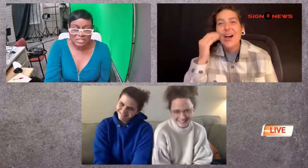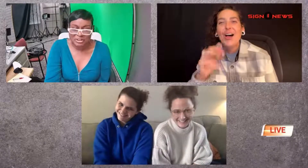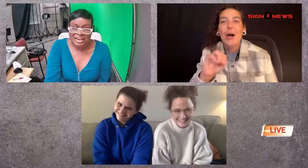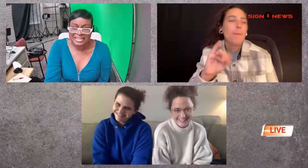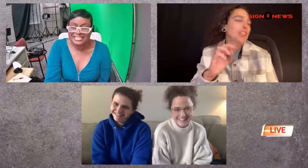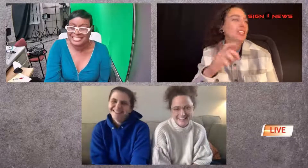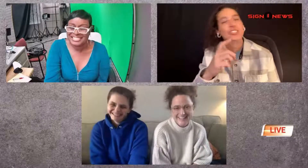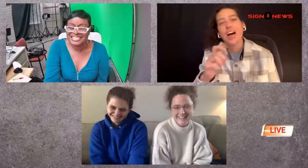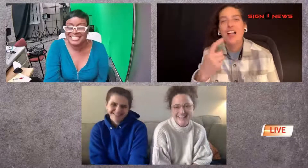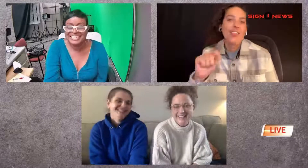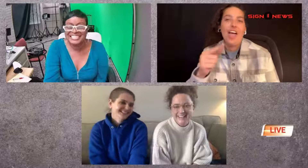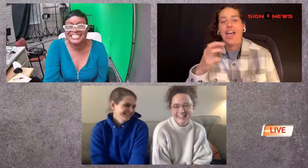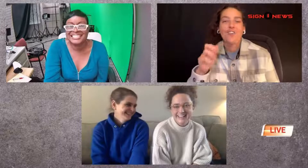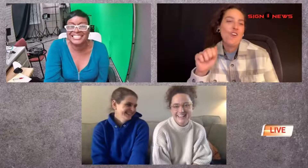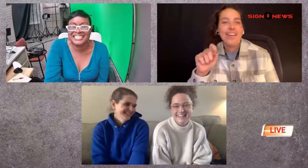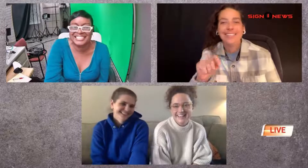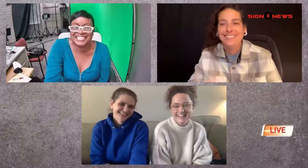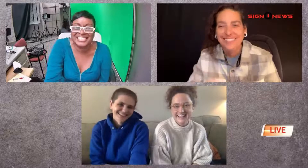Michelle is great.